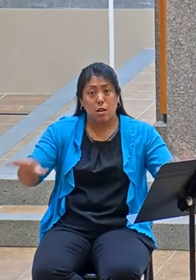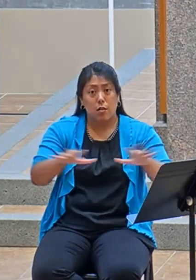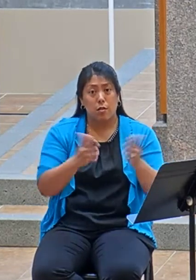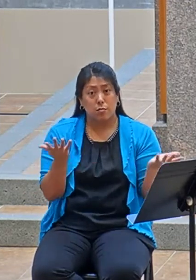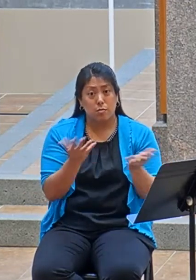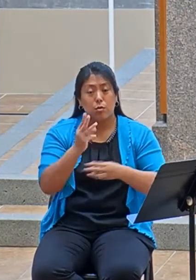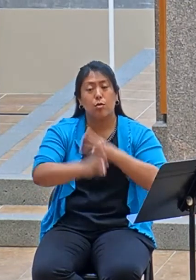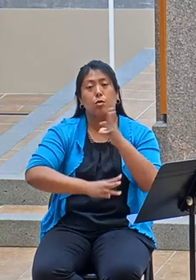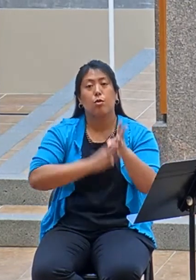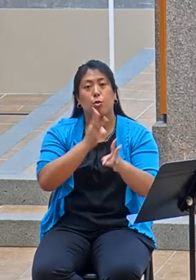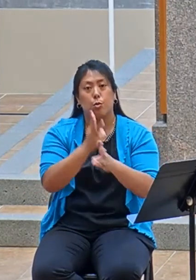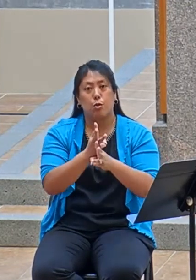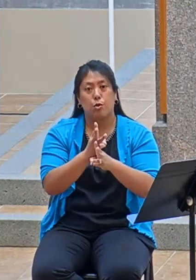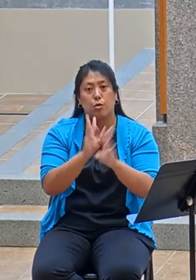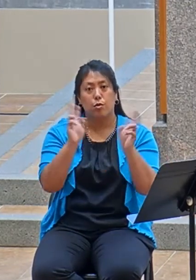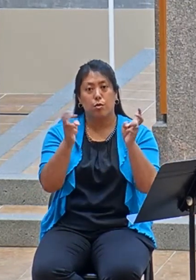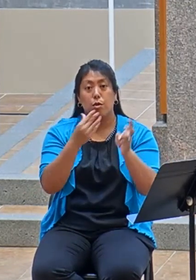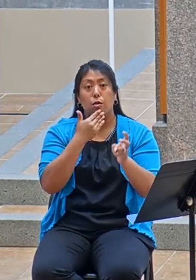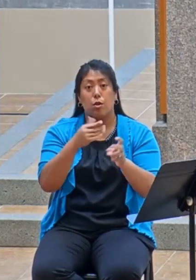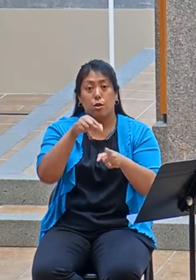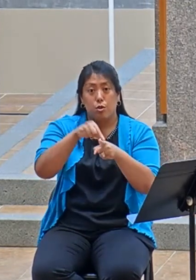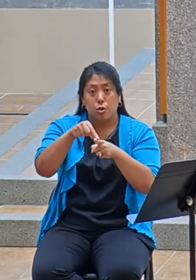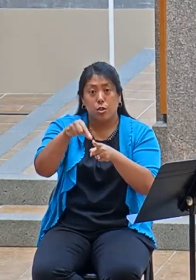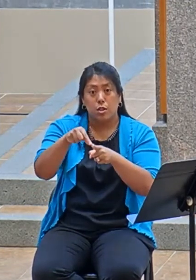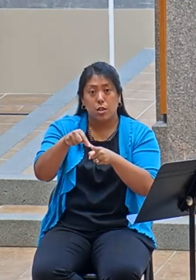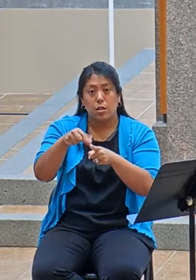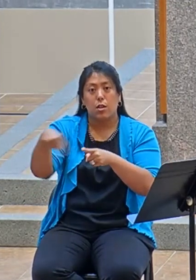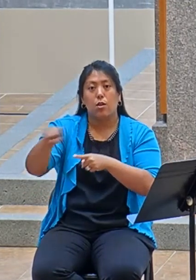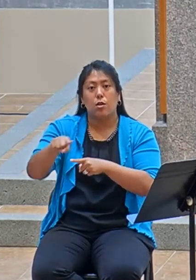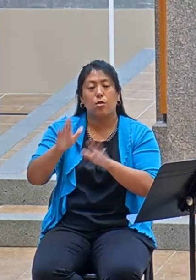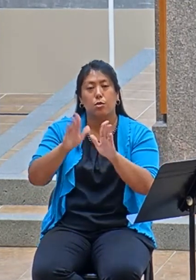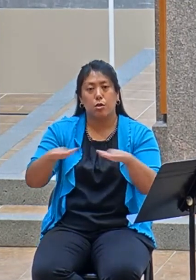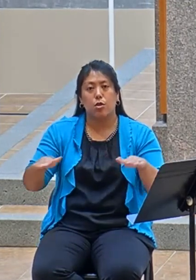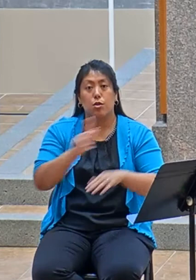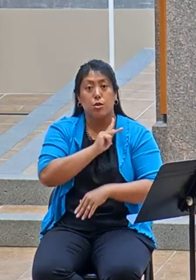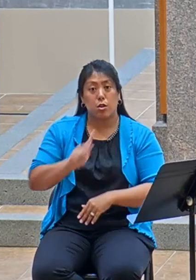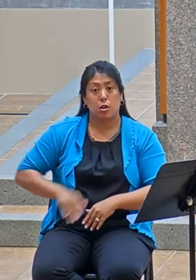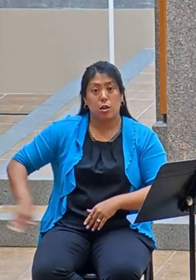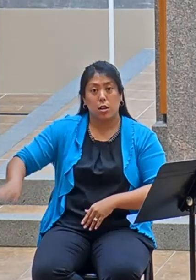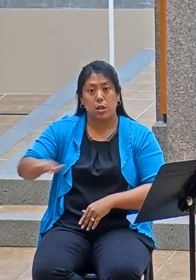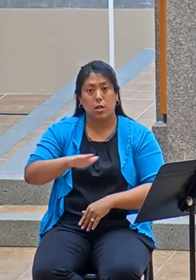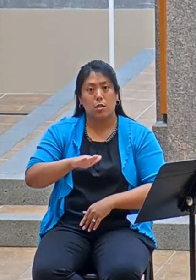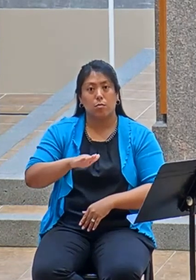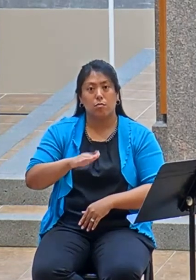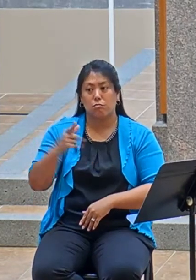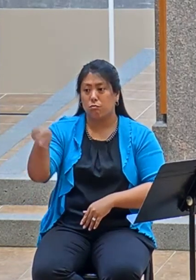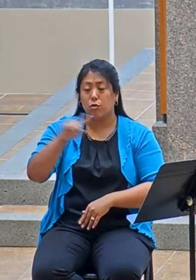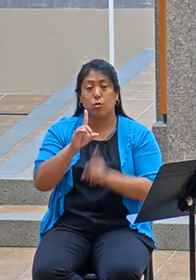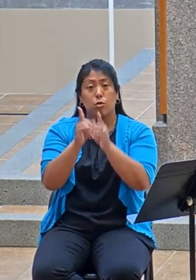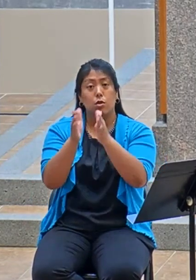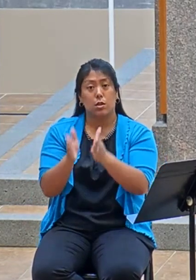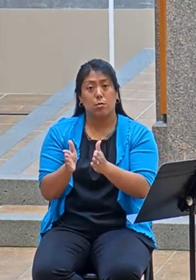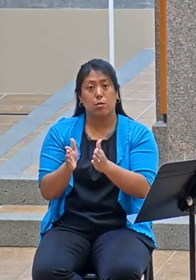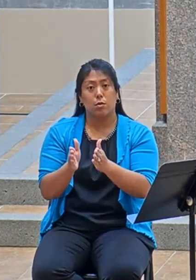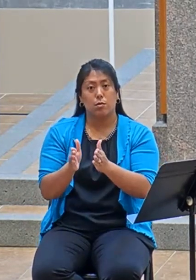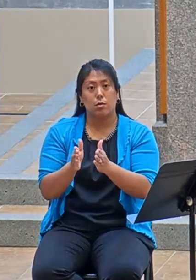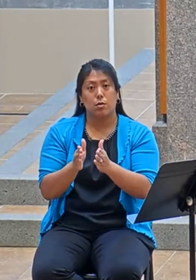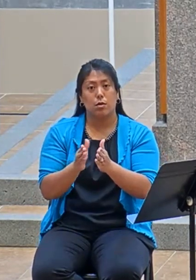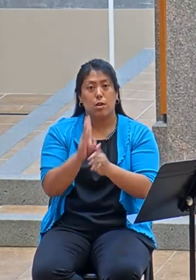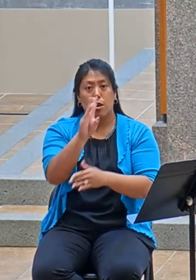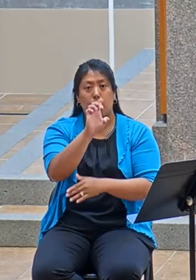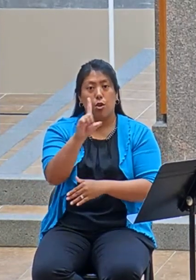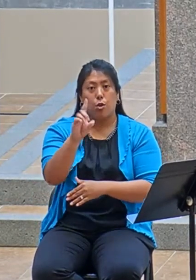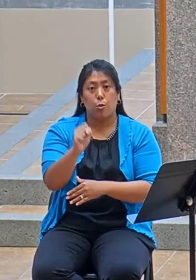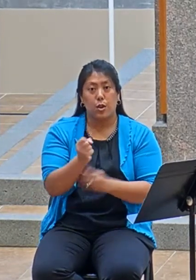The good seed are the children of the kingdom, my followers, you. The weeds are